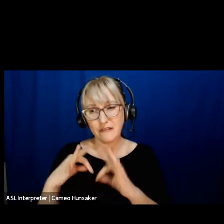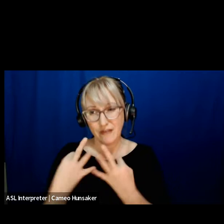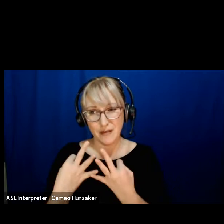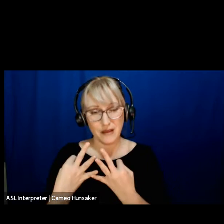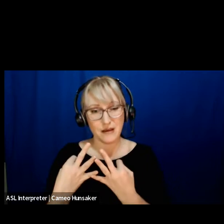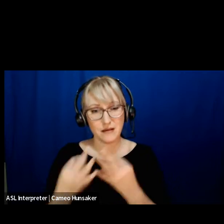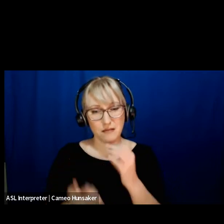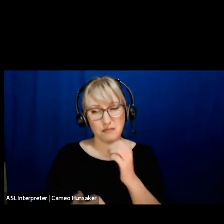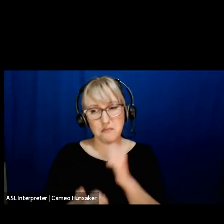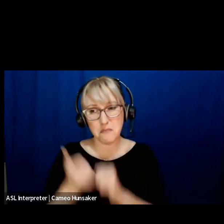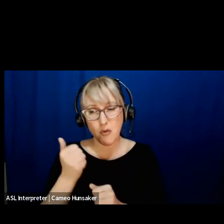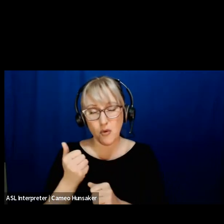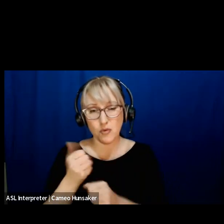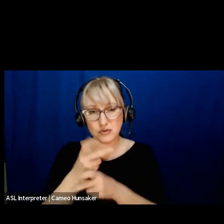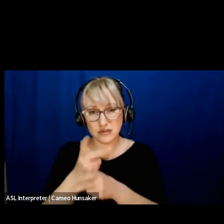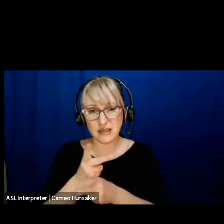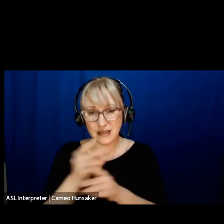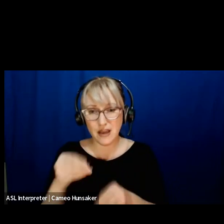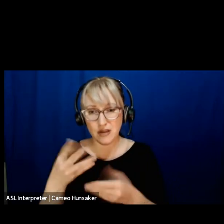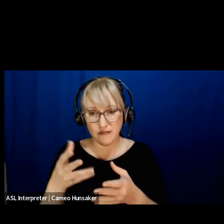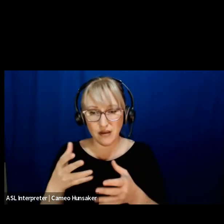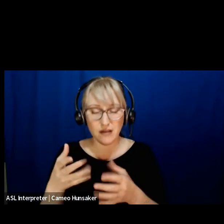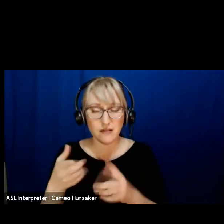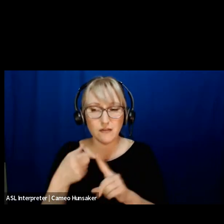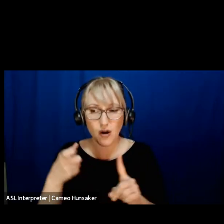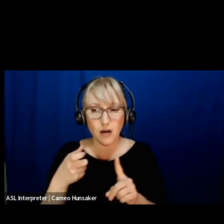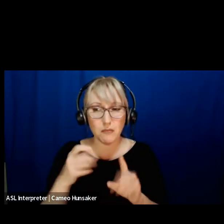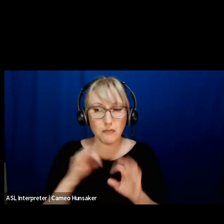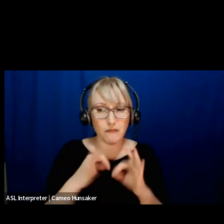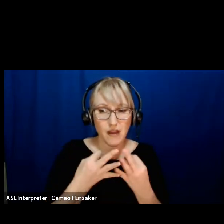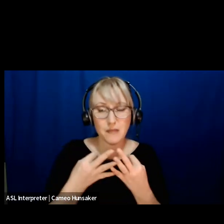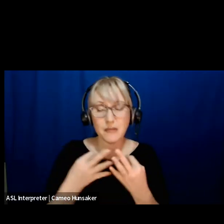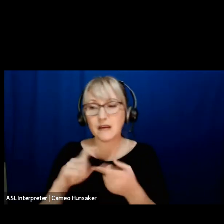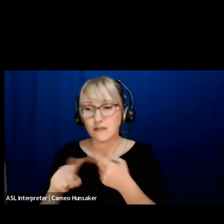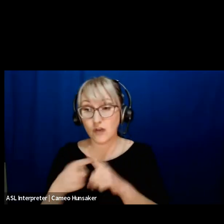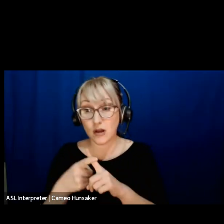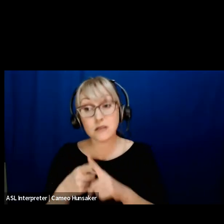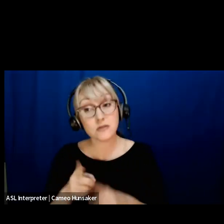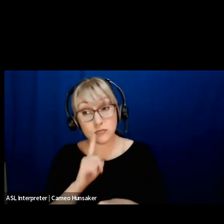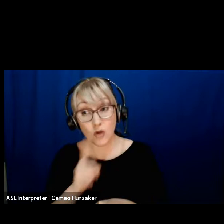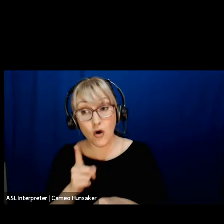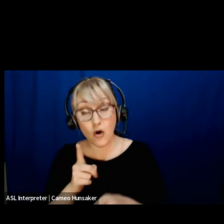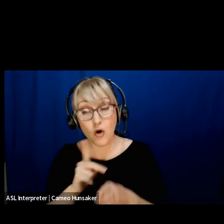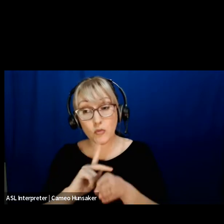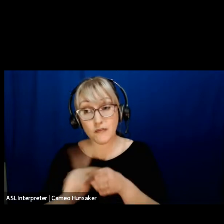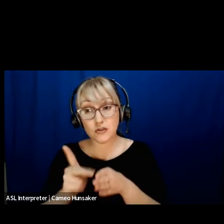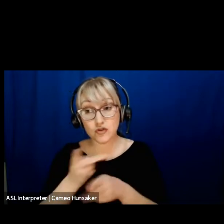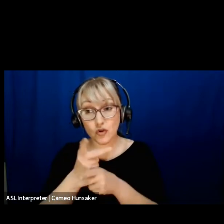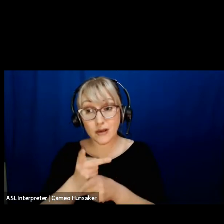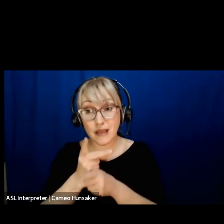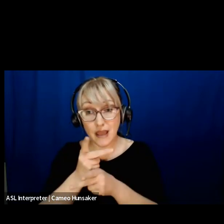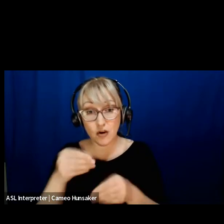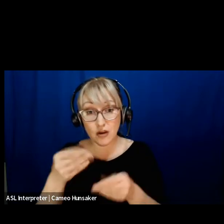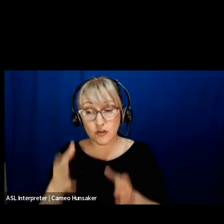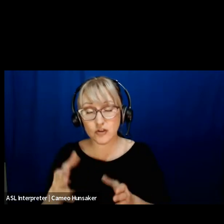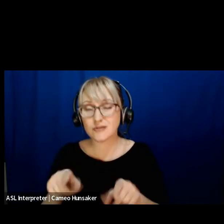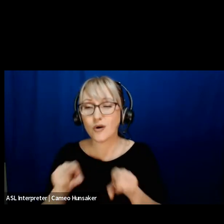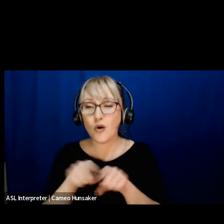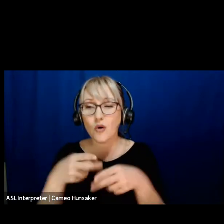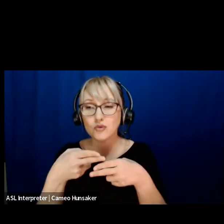is done by family and friends. There are professional caregivers. They are also called direct care